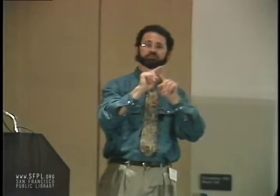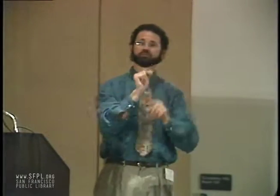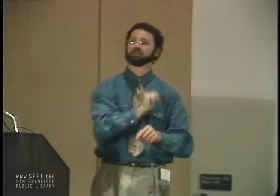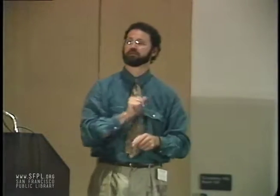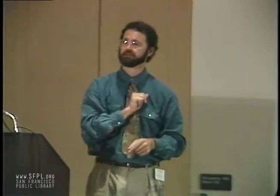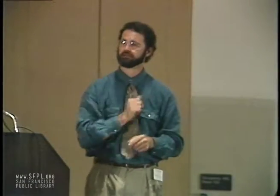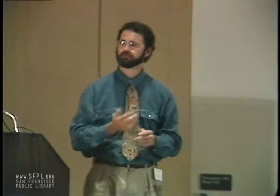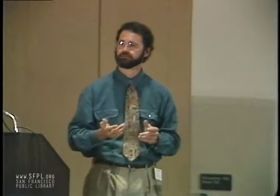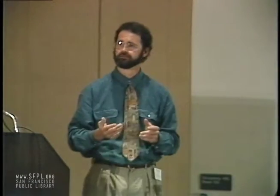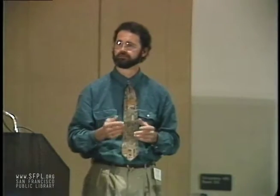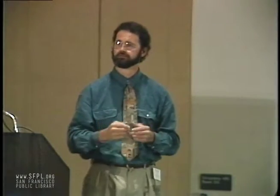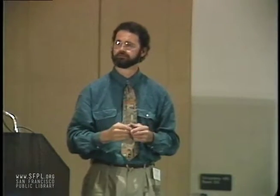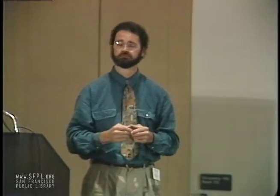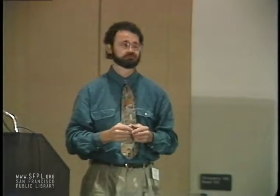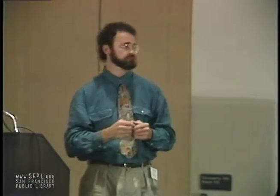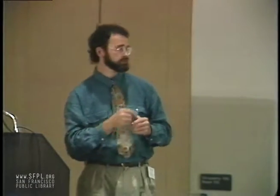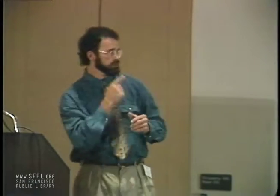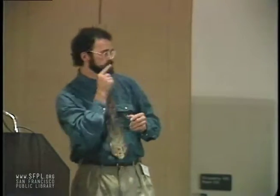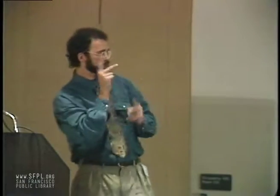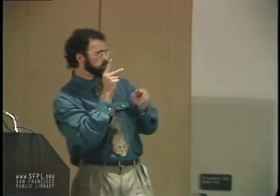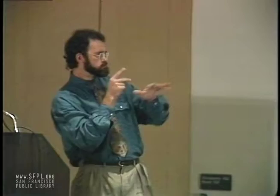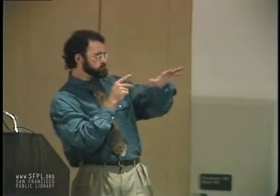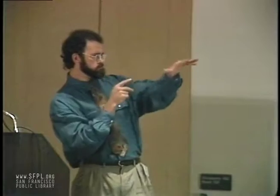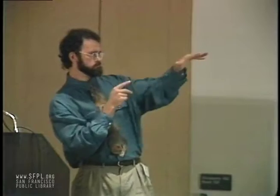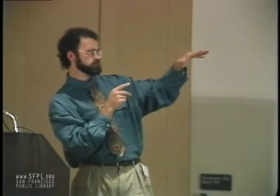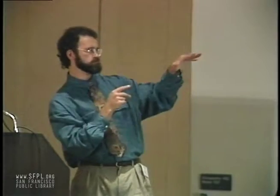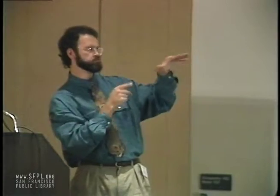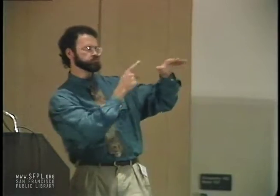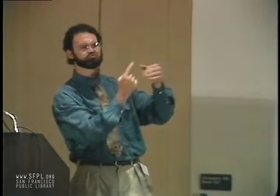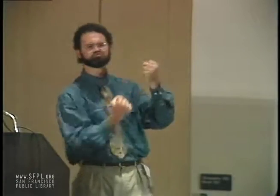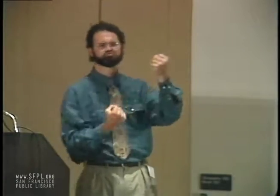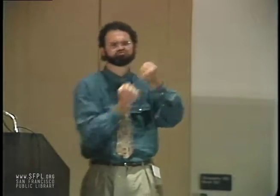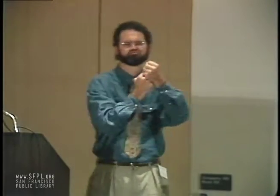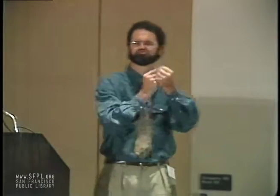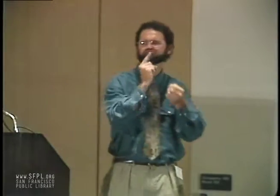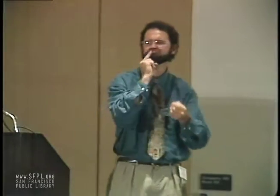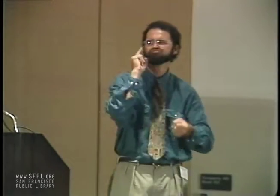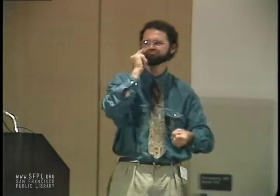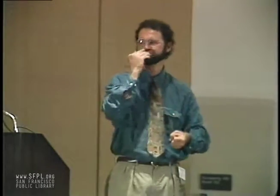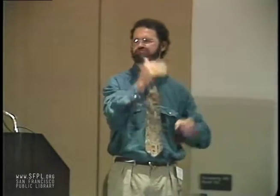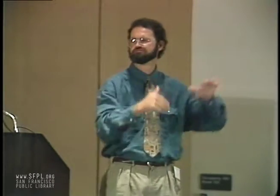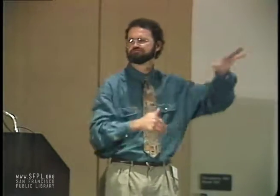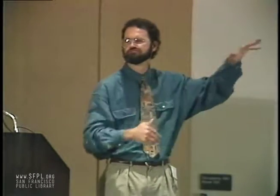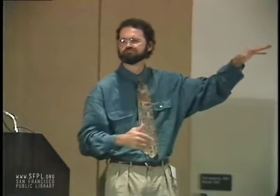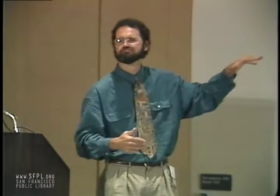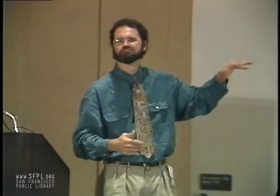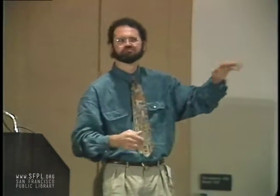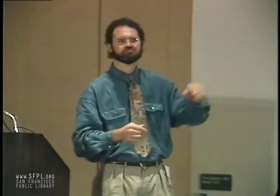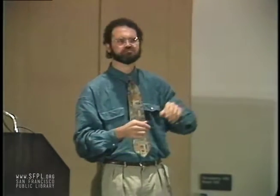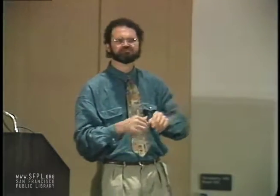demonstrate the variety of attitudes that are present among these different groups. There's one group